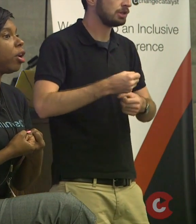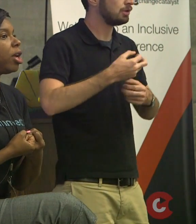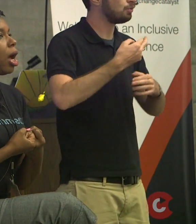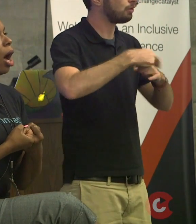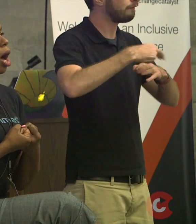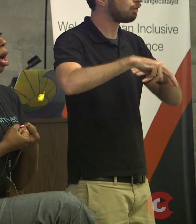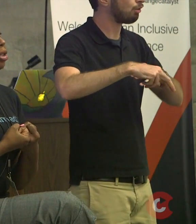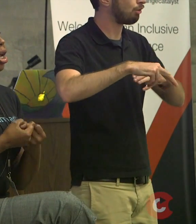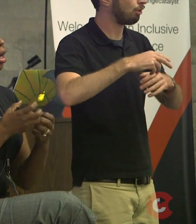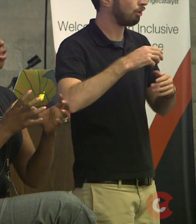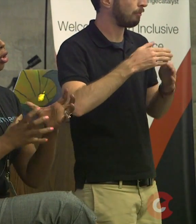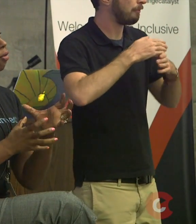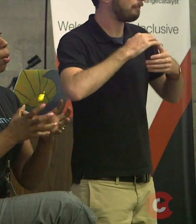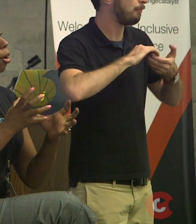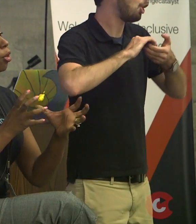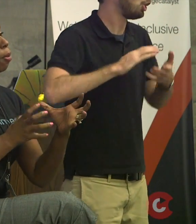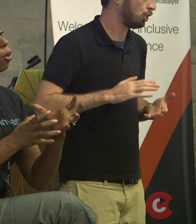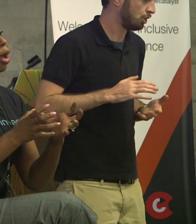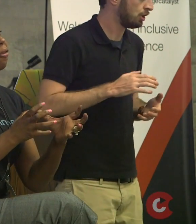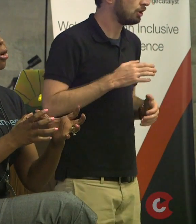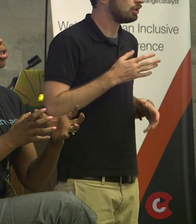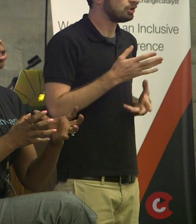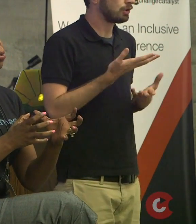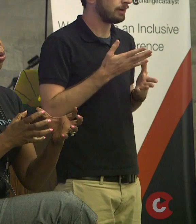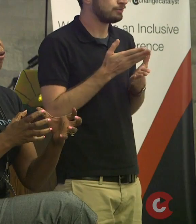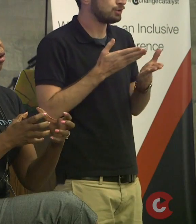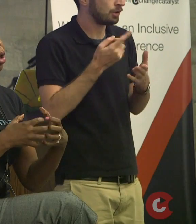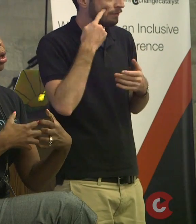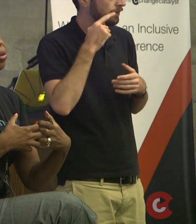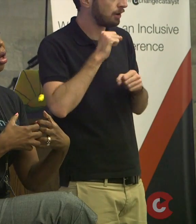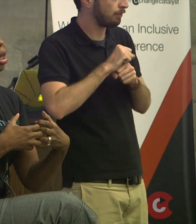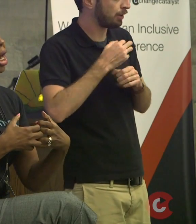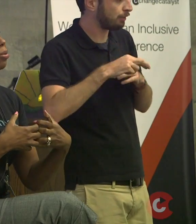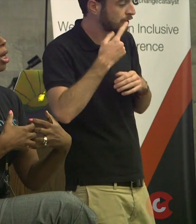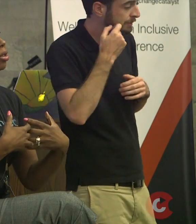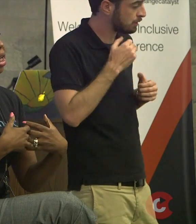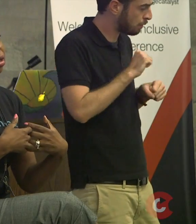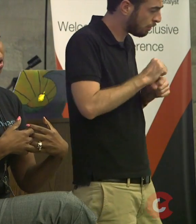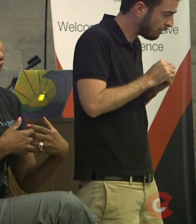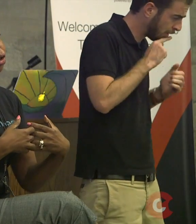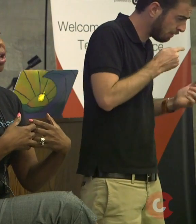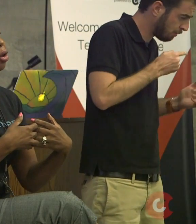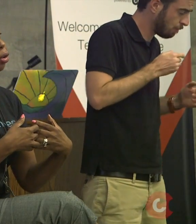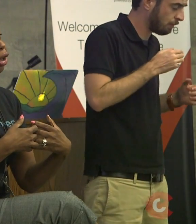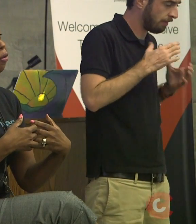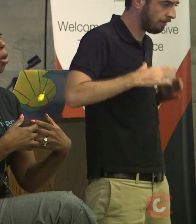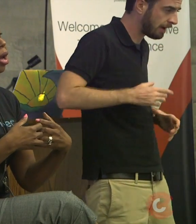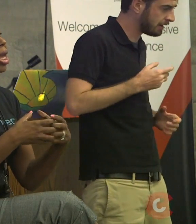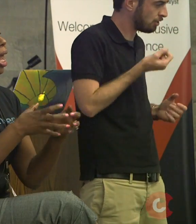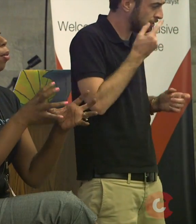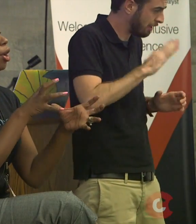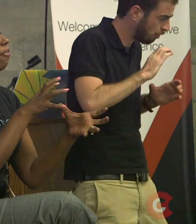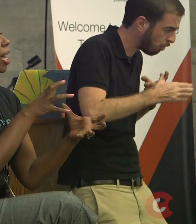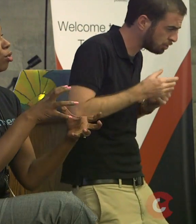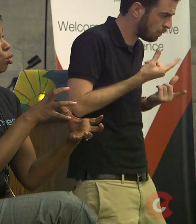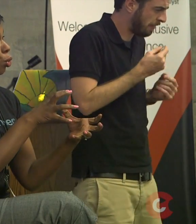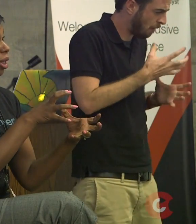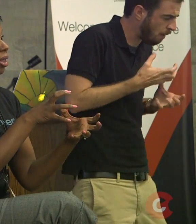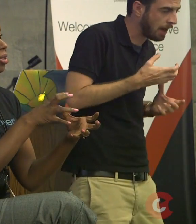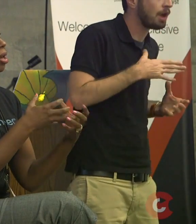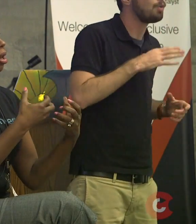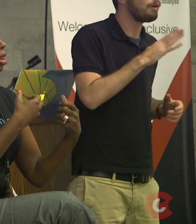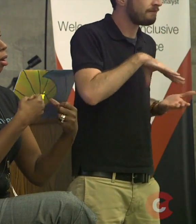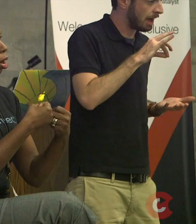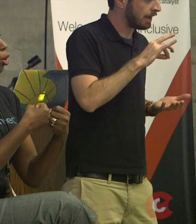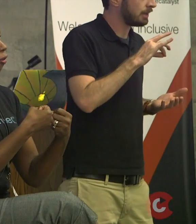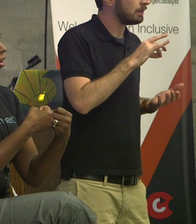partner to kind of serve the where their employee referrals are, because we work very close with our clients. We understand their culture, what they're looking for, and we're going to find